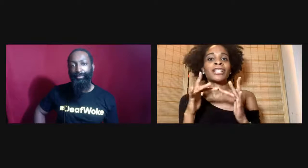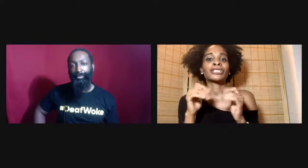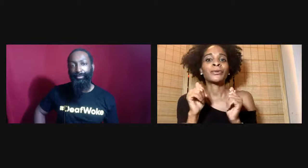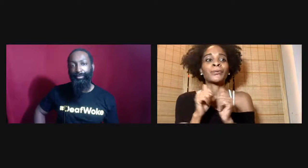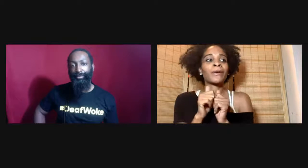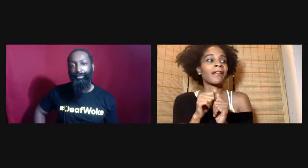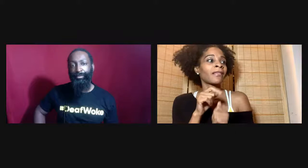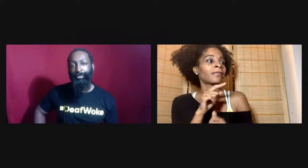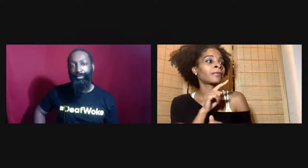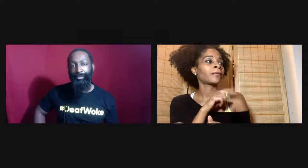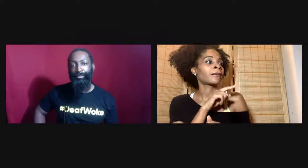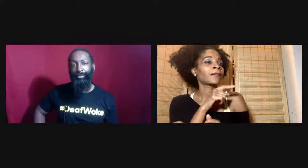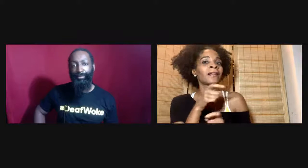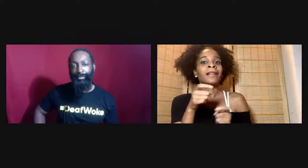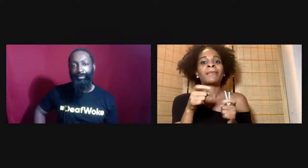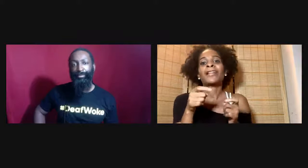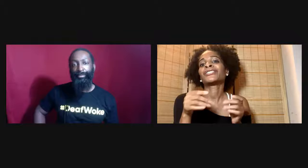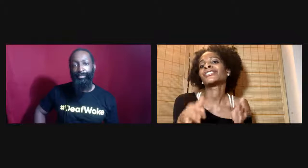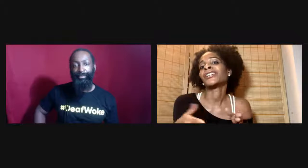a list of